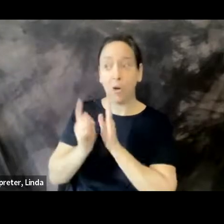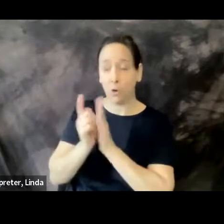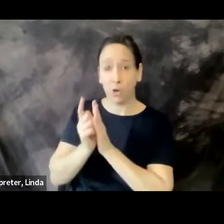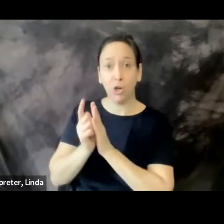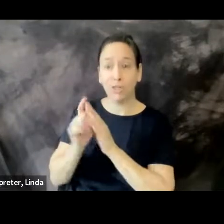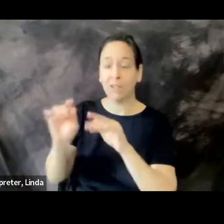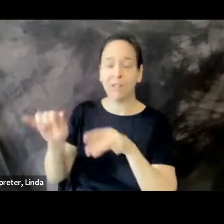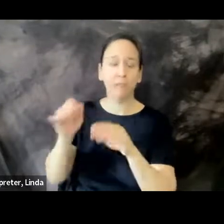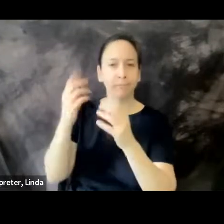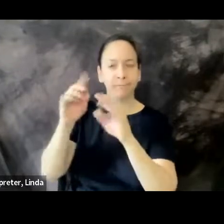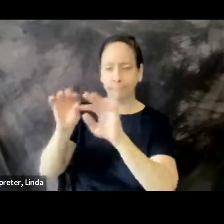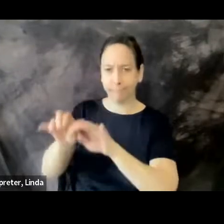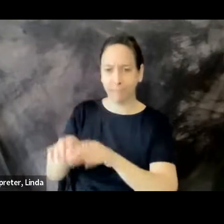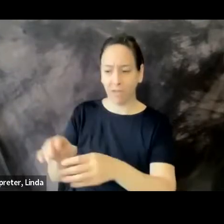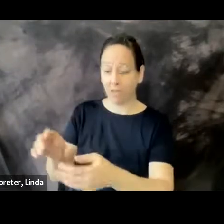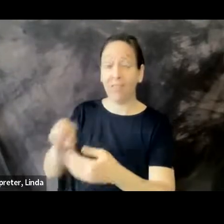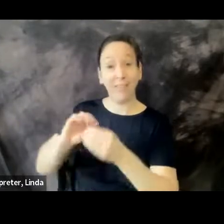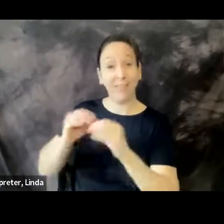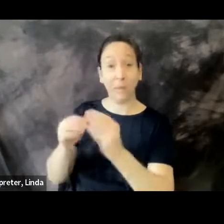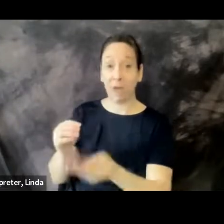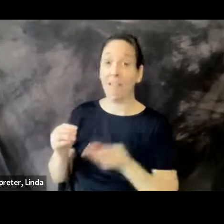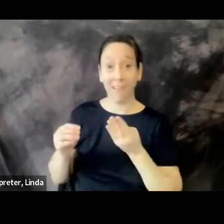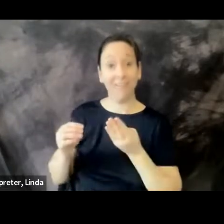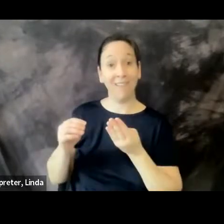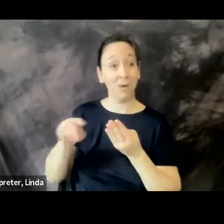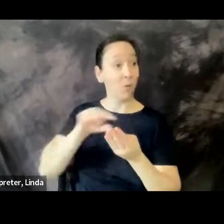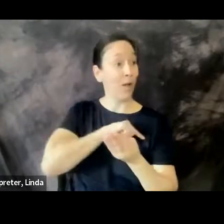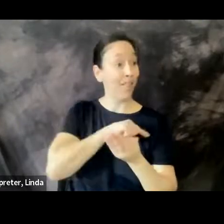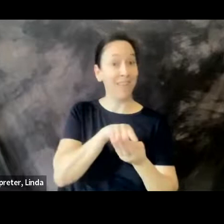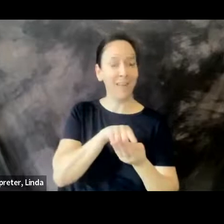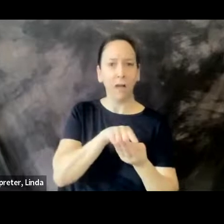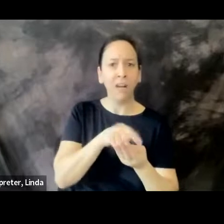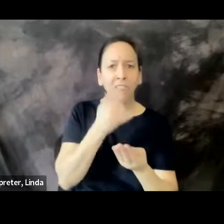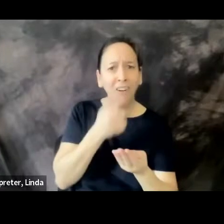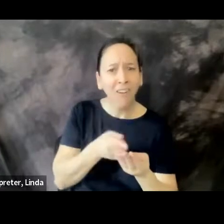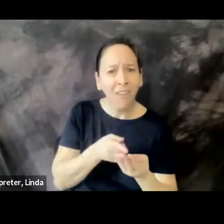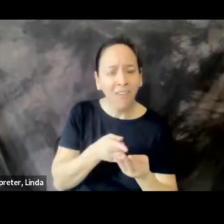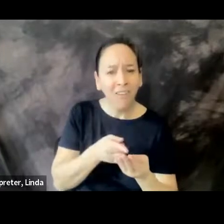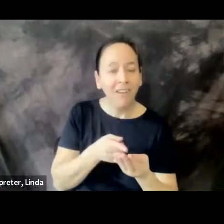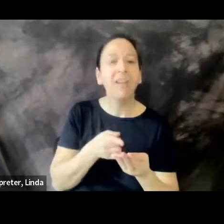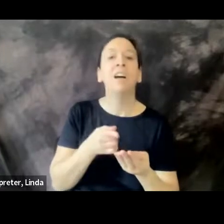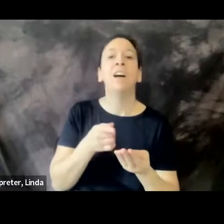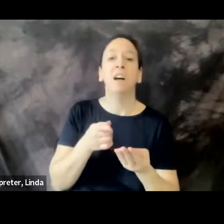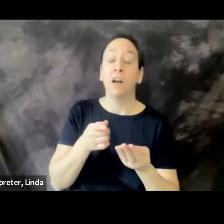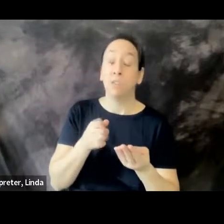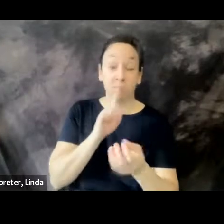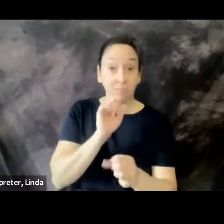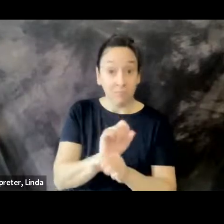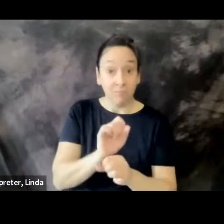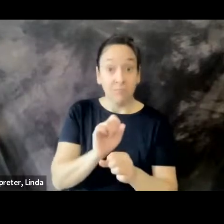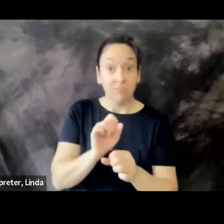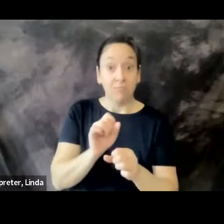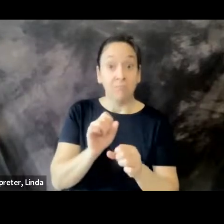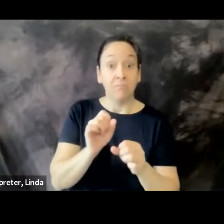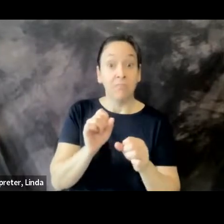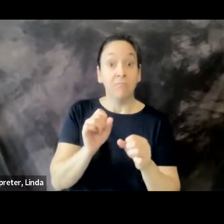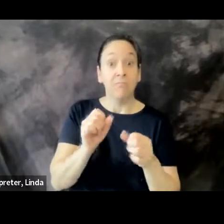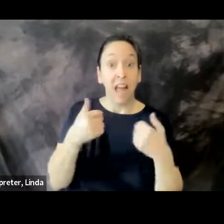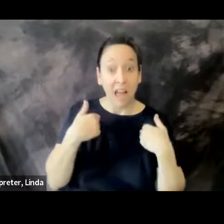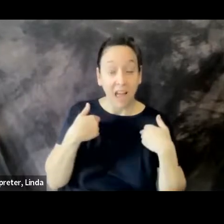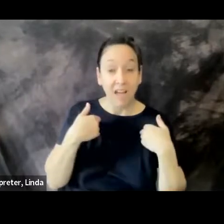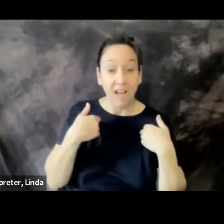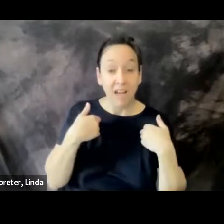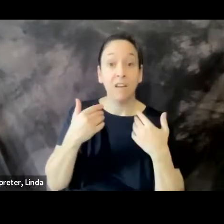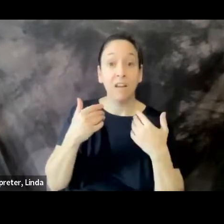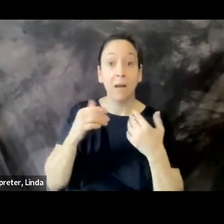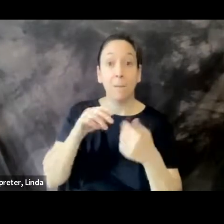this algorithm is incorrect. That it is not actually providing the number of personal